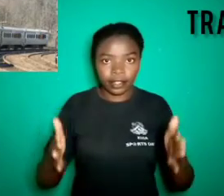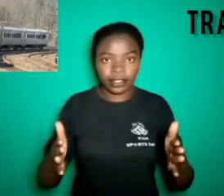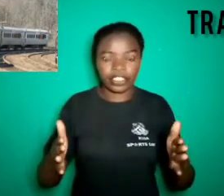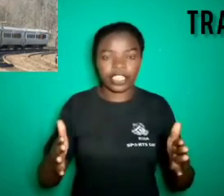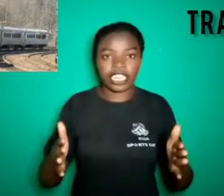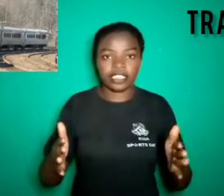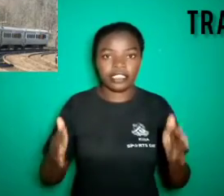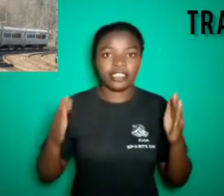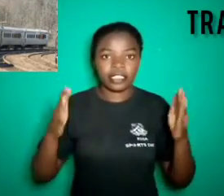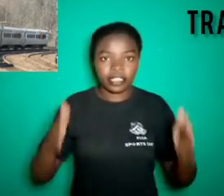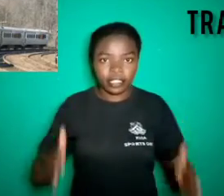Train.